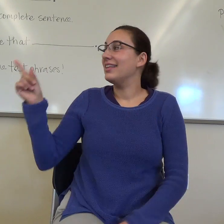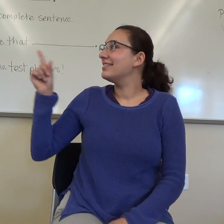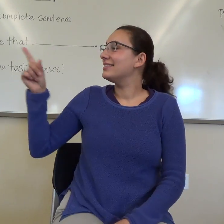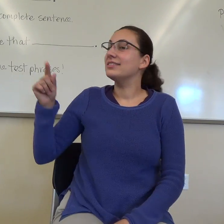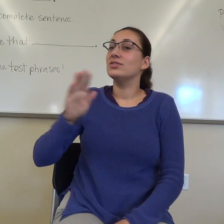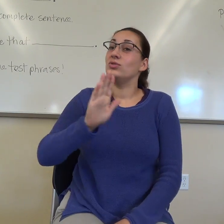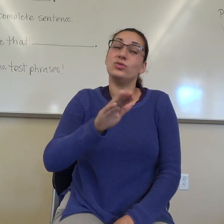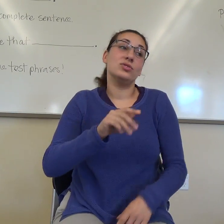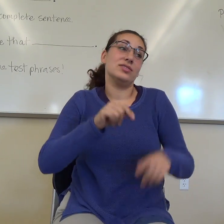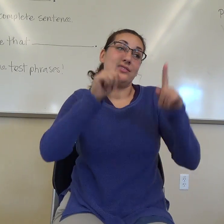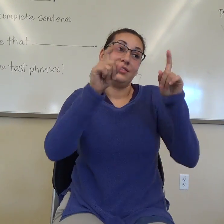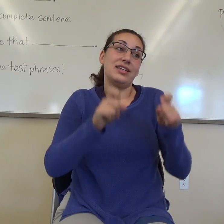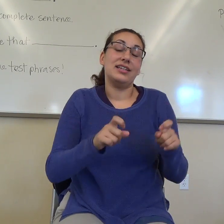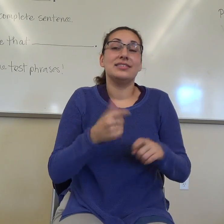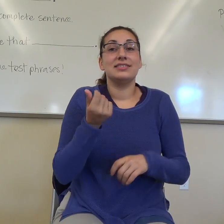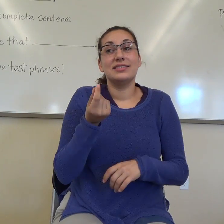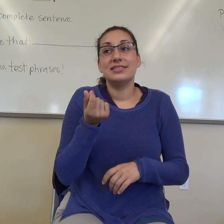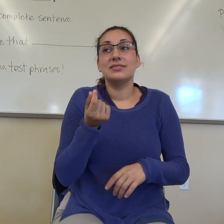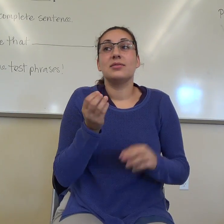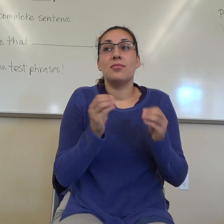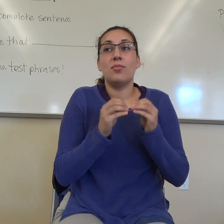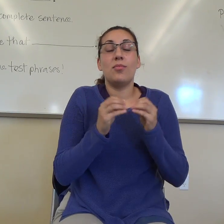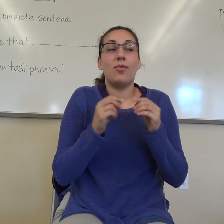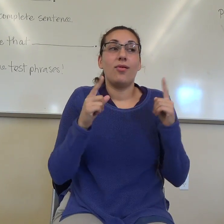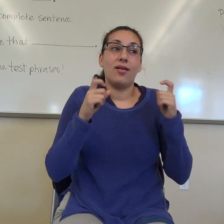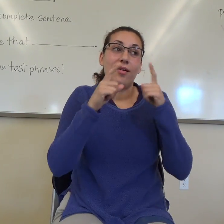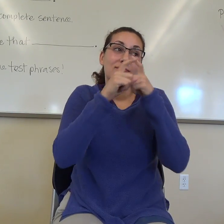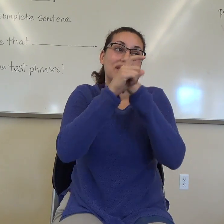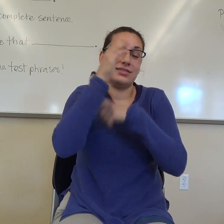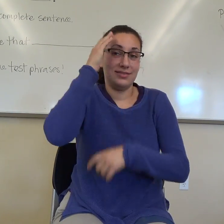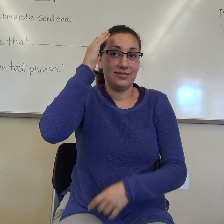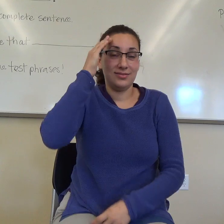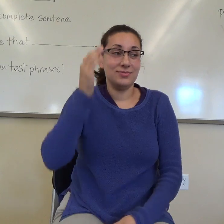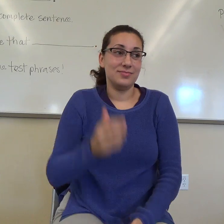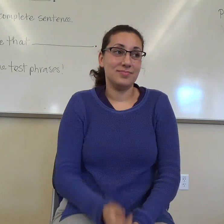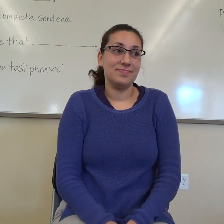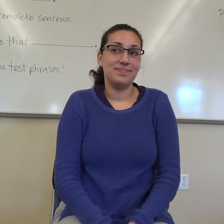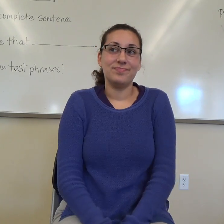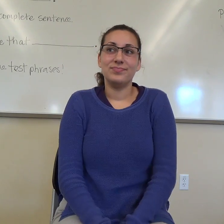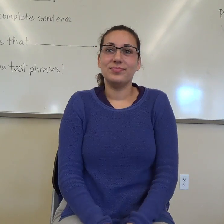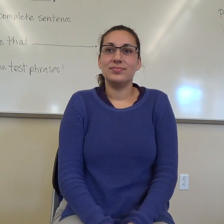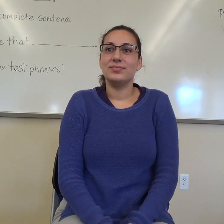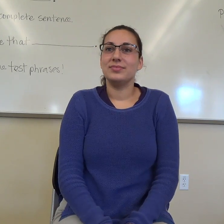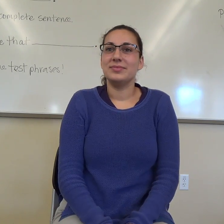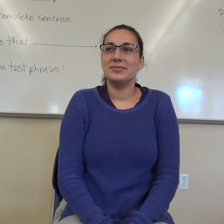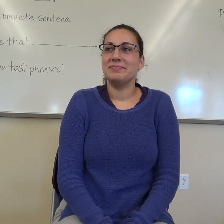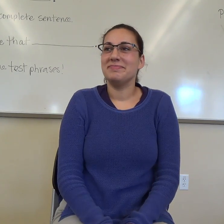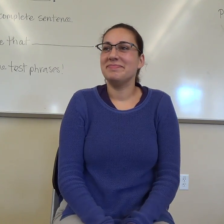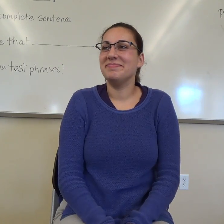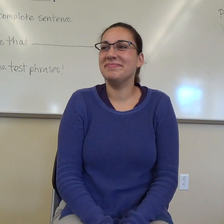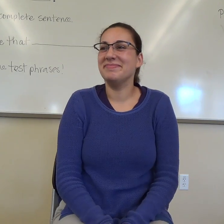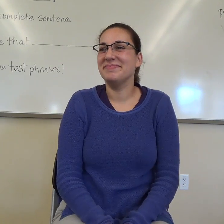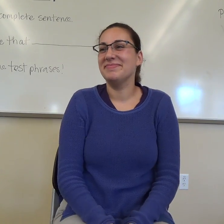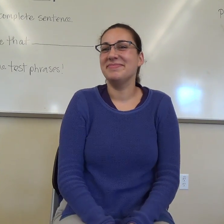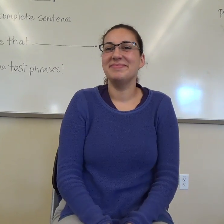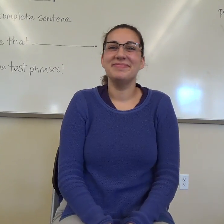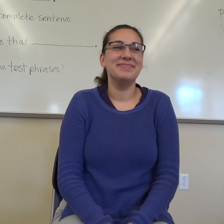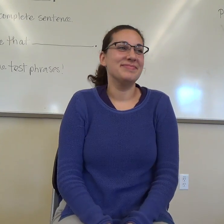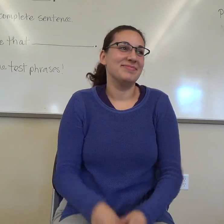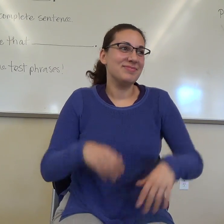so this was a little bit more complex than the ones you did reading. But you can do this. I know you can do